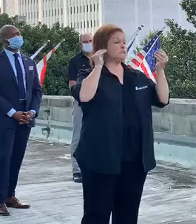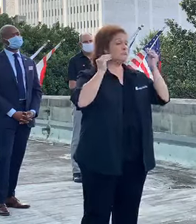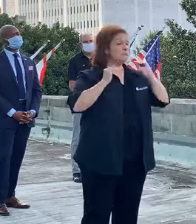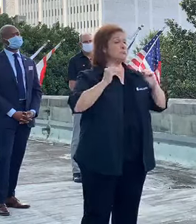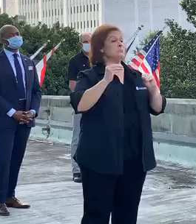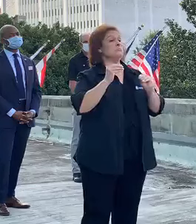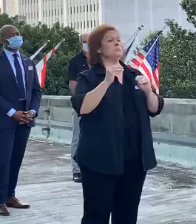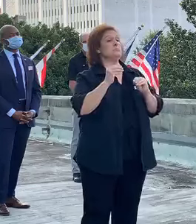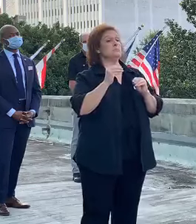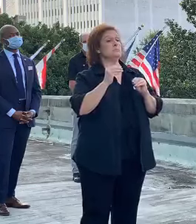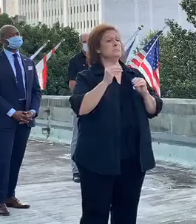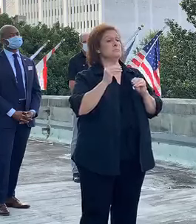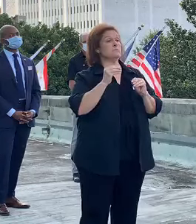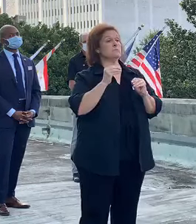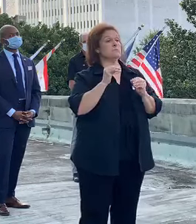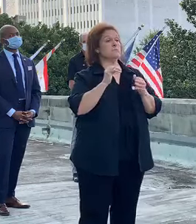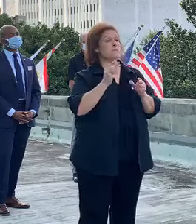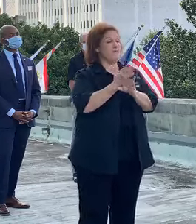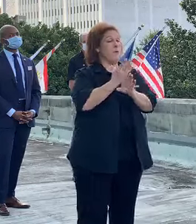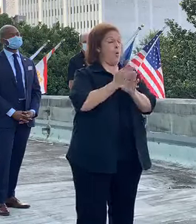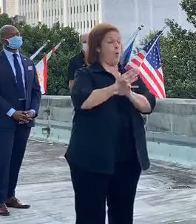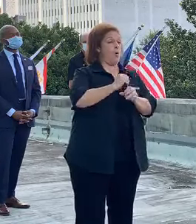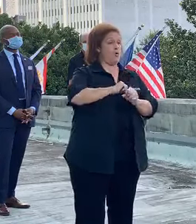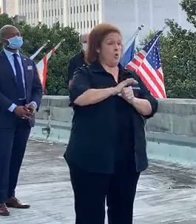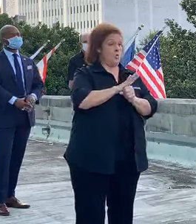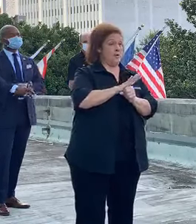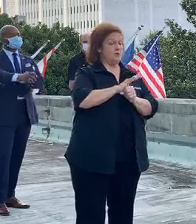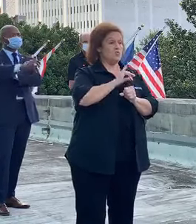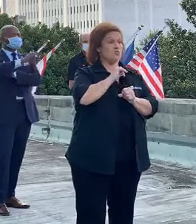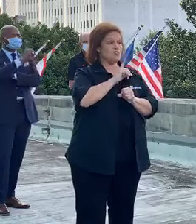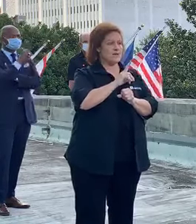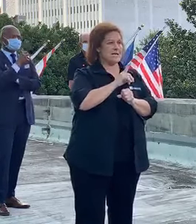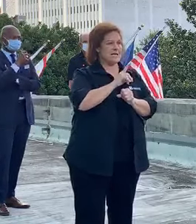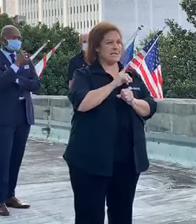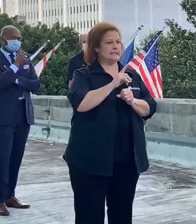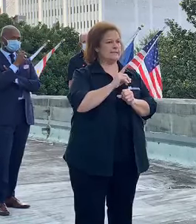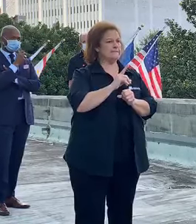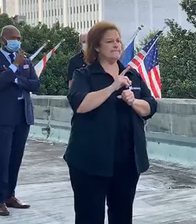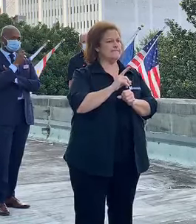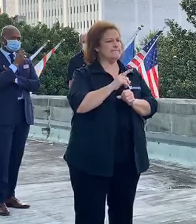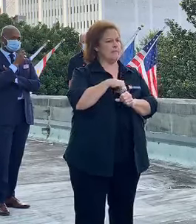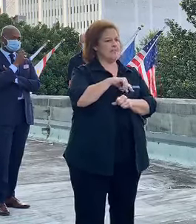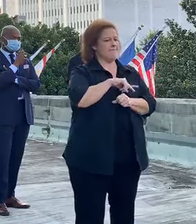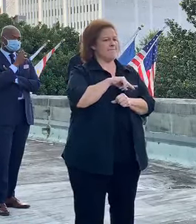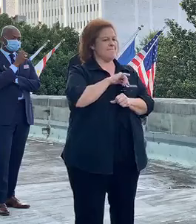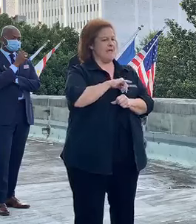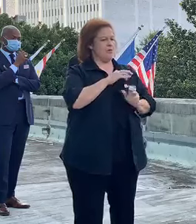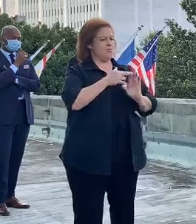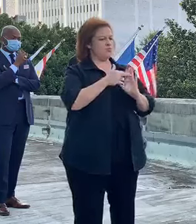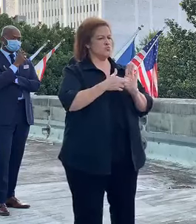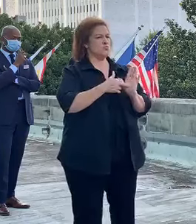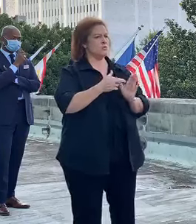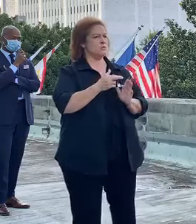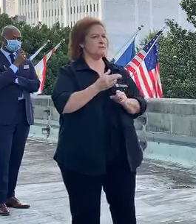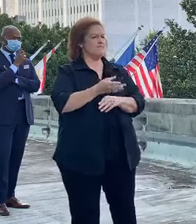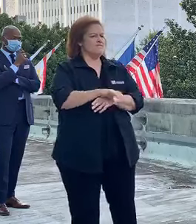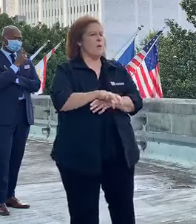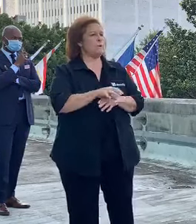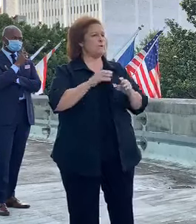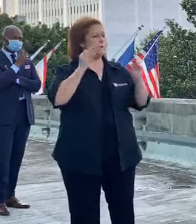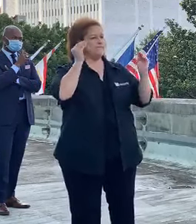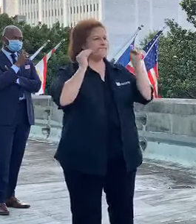place and were in place pre-COVID, right now it's really kind of forcing our beauticians